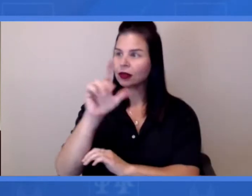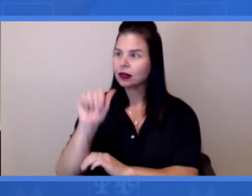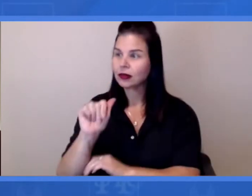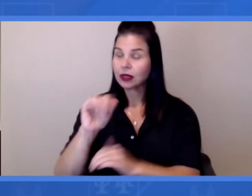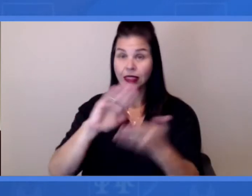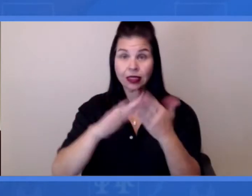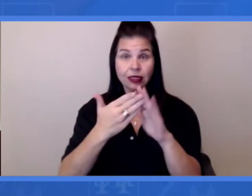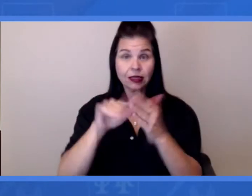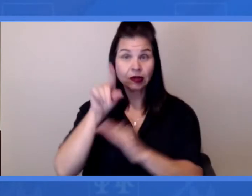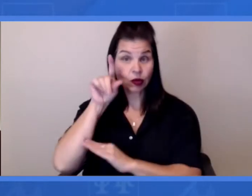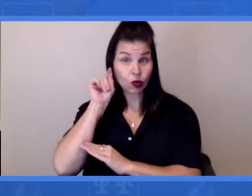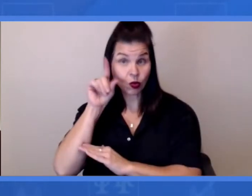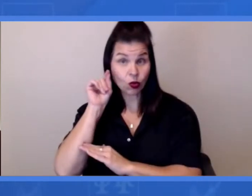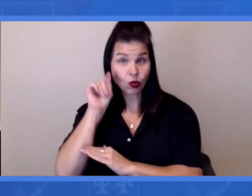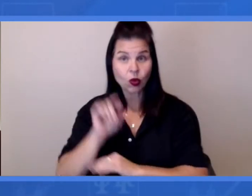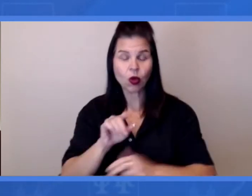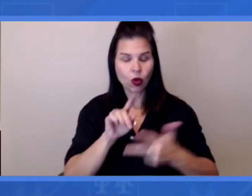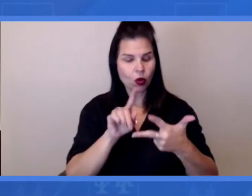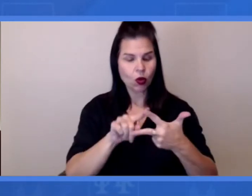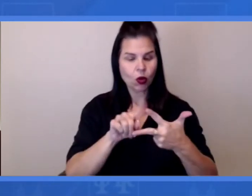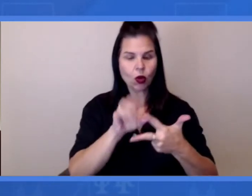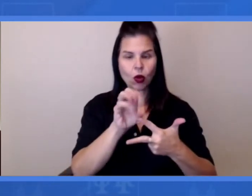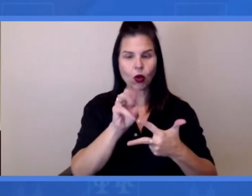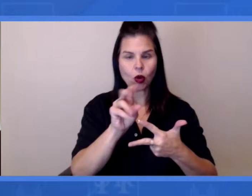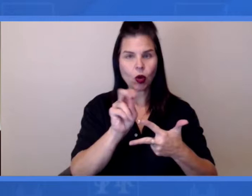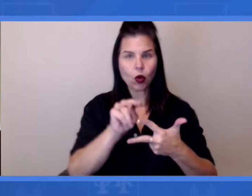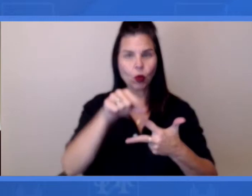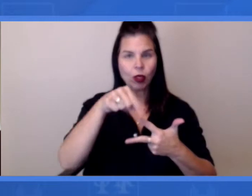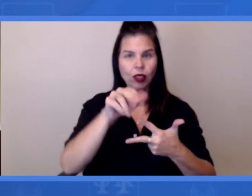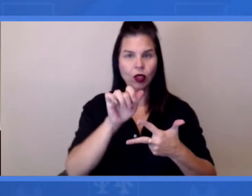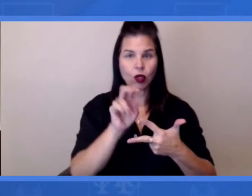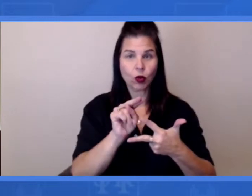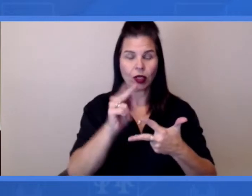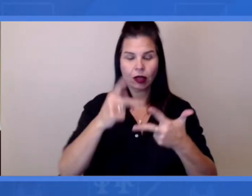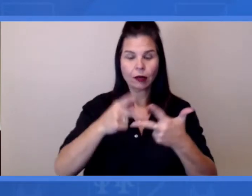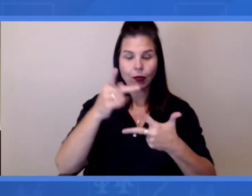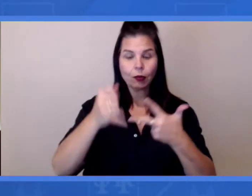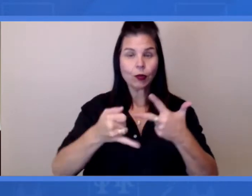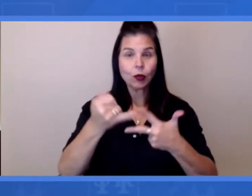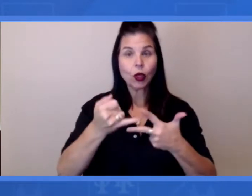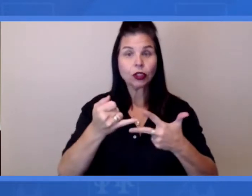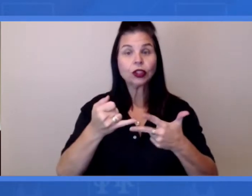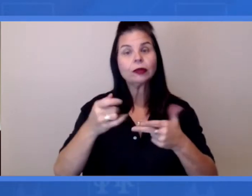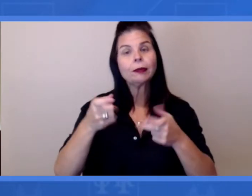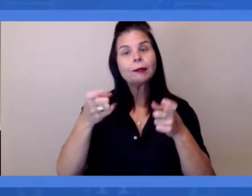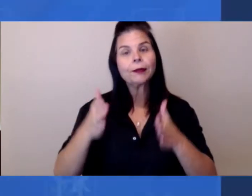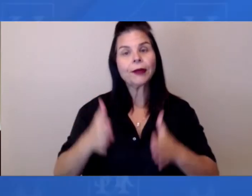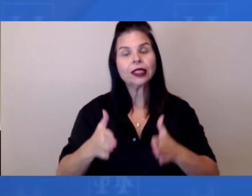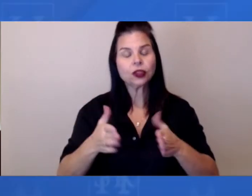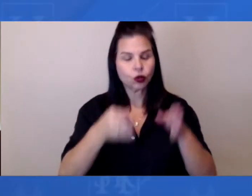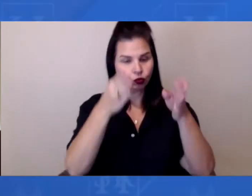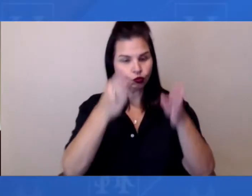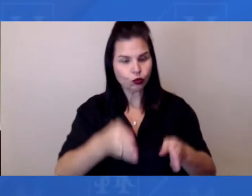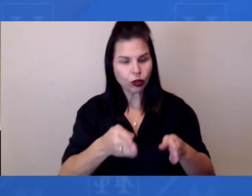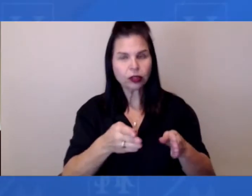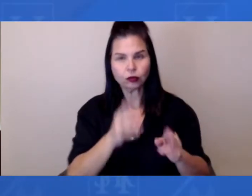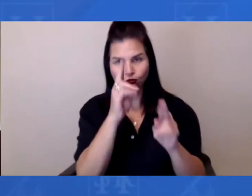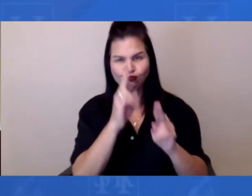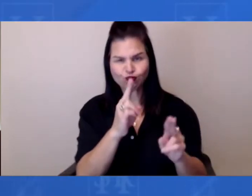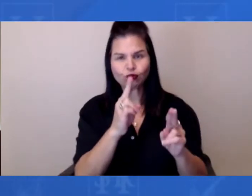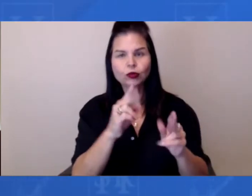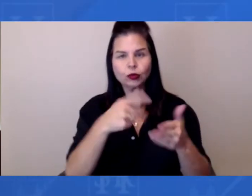Owen Quinn, Project Manager, Customer Loyalty Programs.